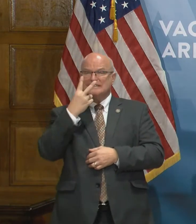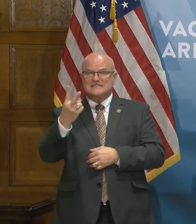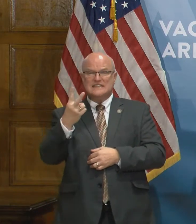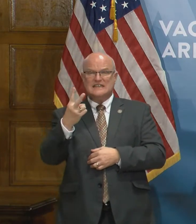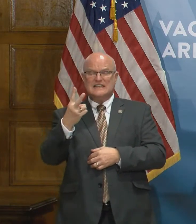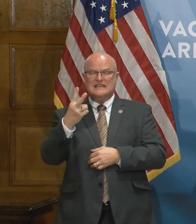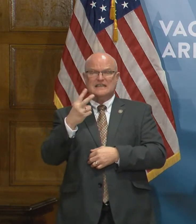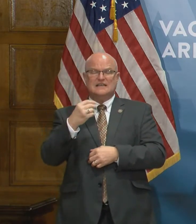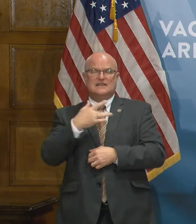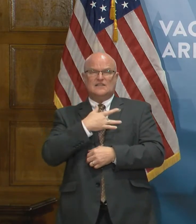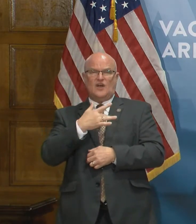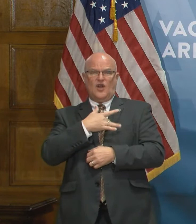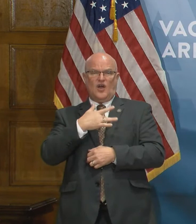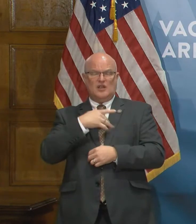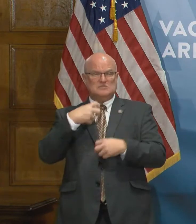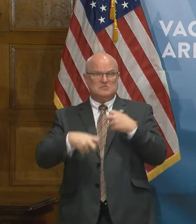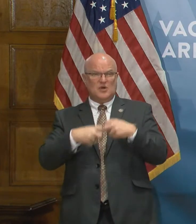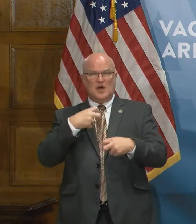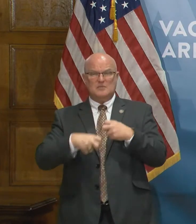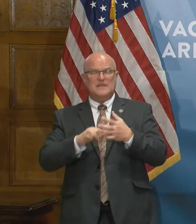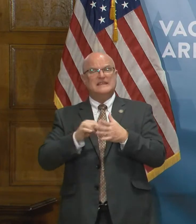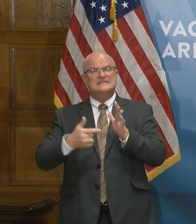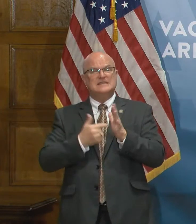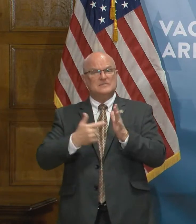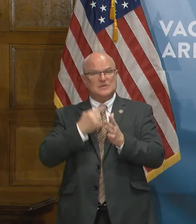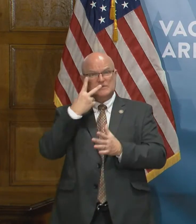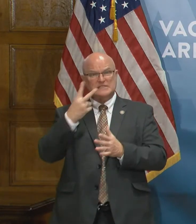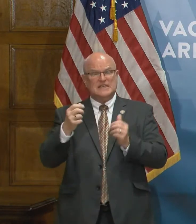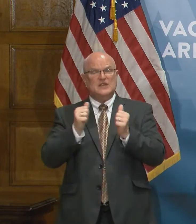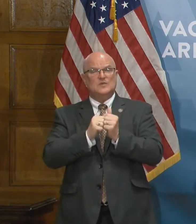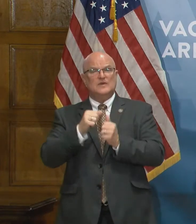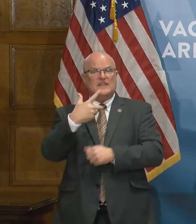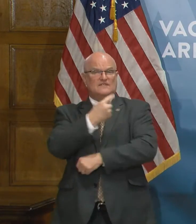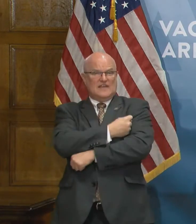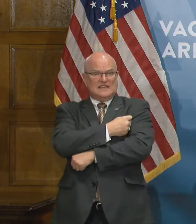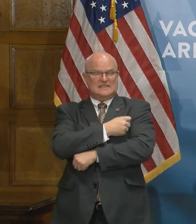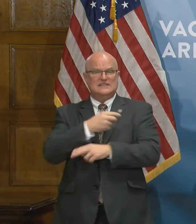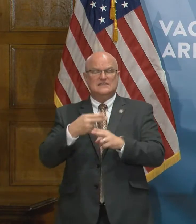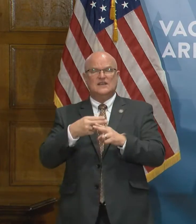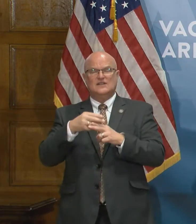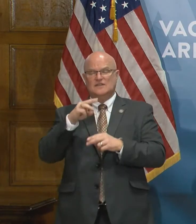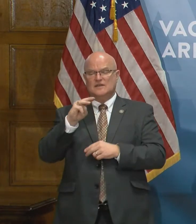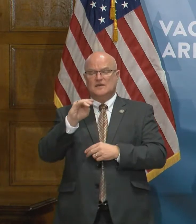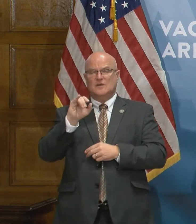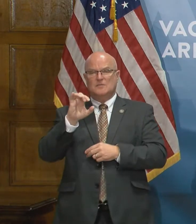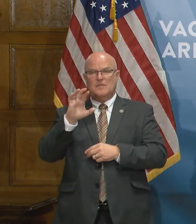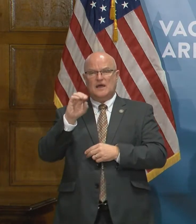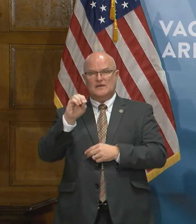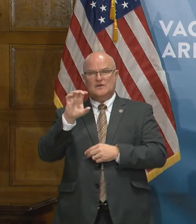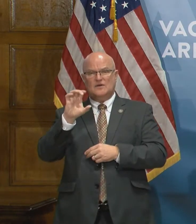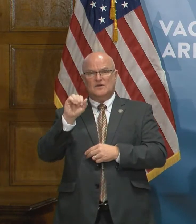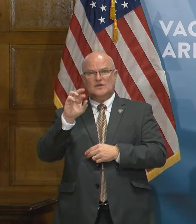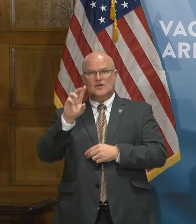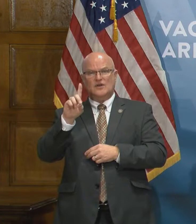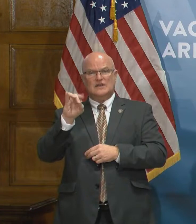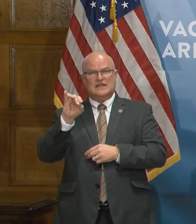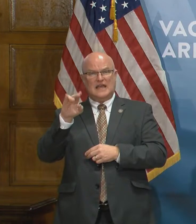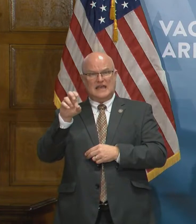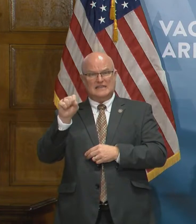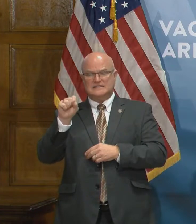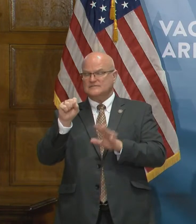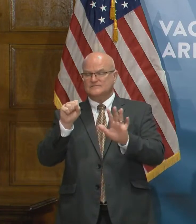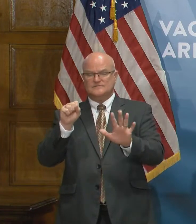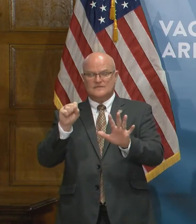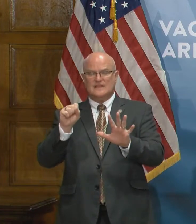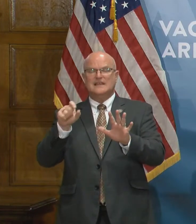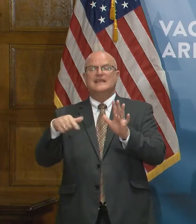of the inflammatory heart disease that you can sometimes see with these vaccines. It's called myocarditis. Again, I want to reassure the parents that these